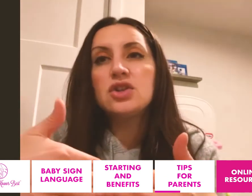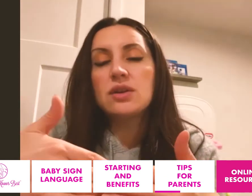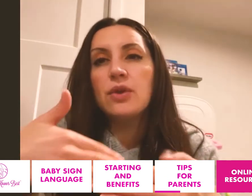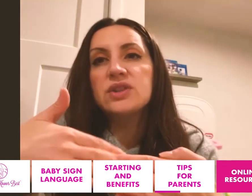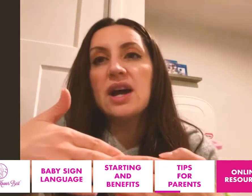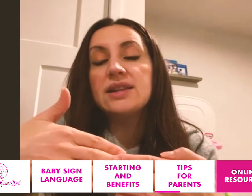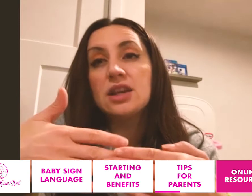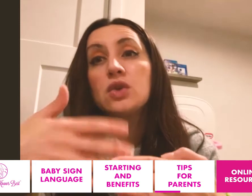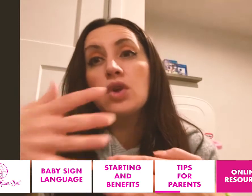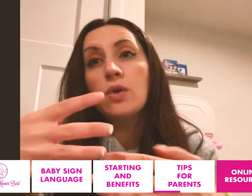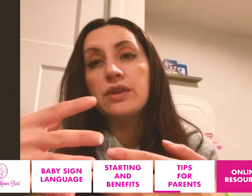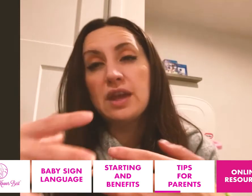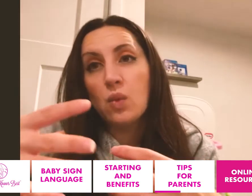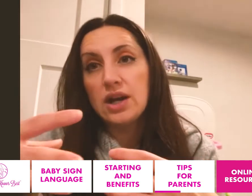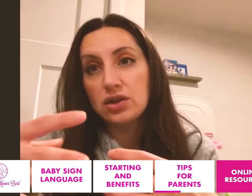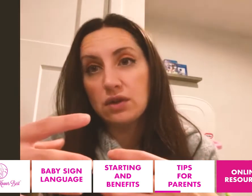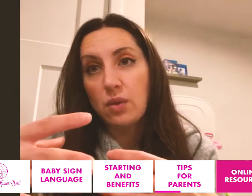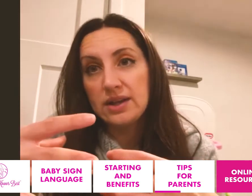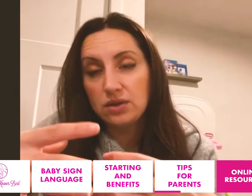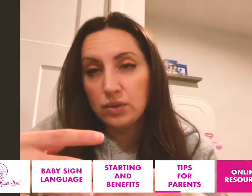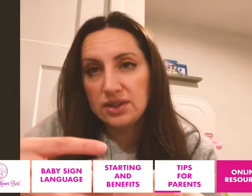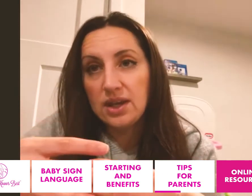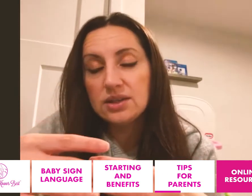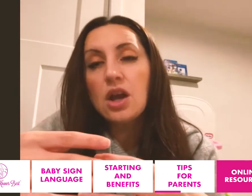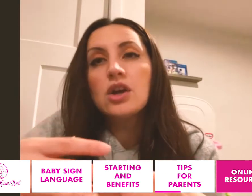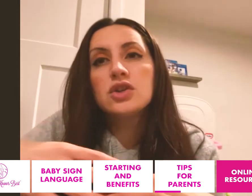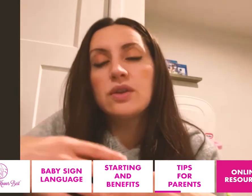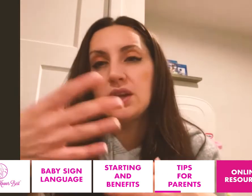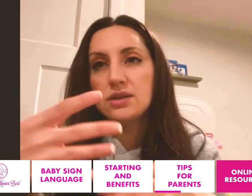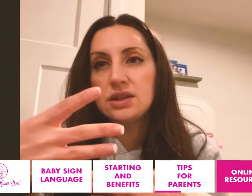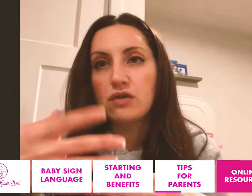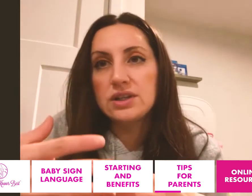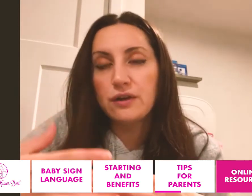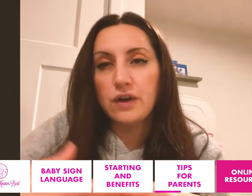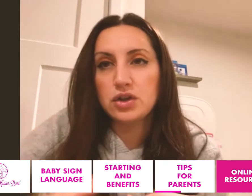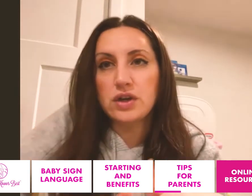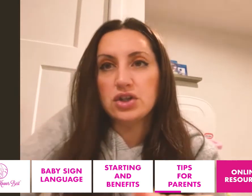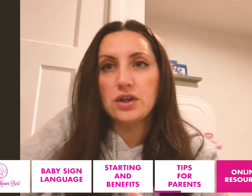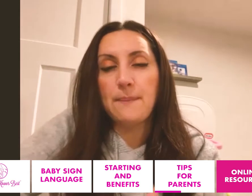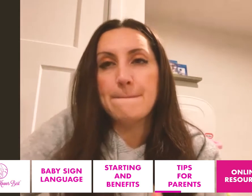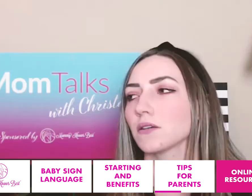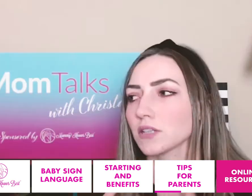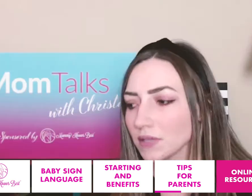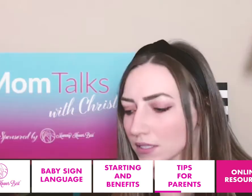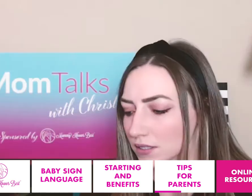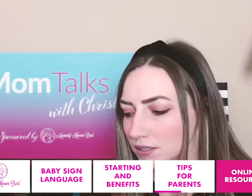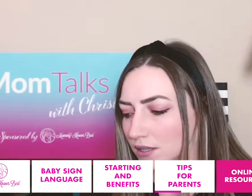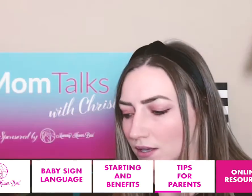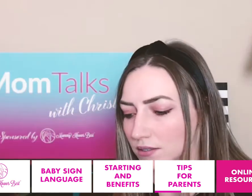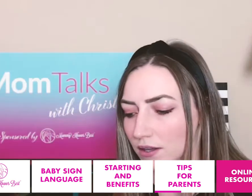them those signs that that they want to request those things, so that it can decrease their frustration. So someone's listening to this and they're